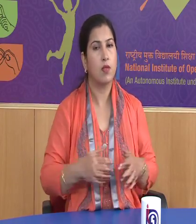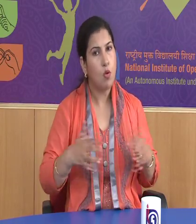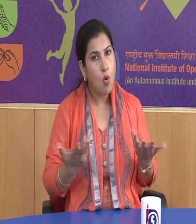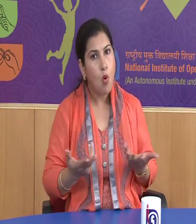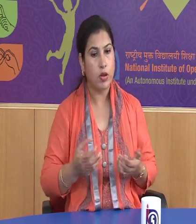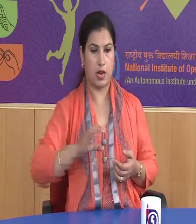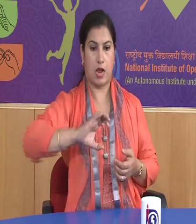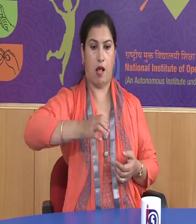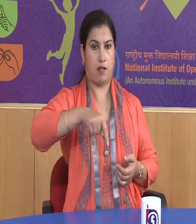nations,